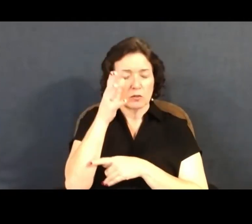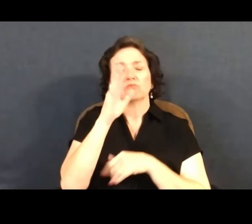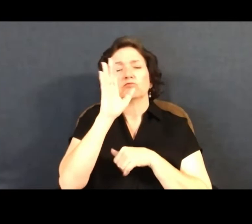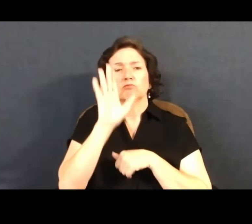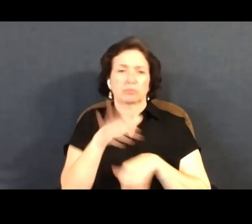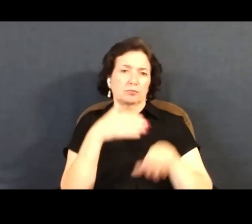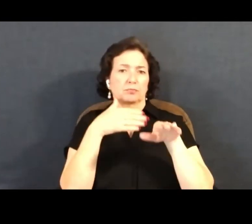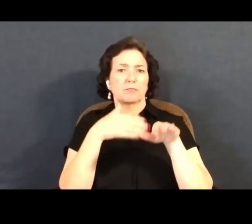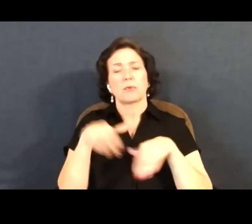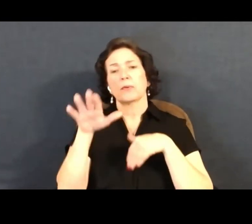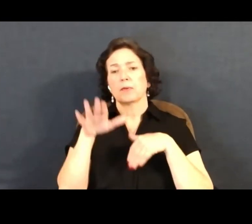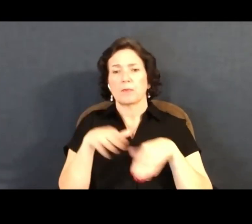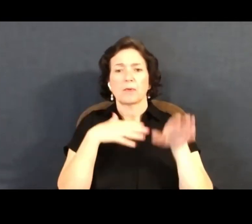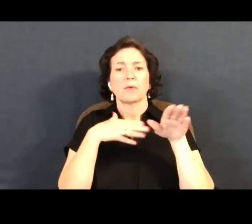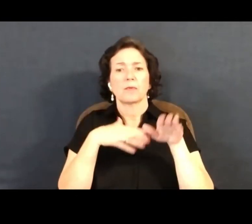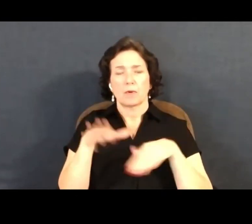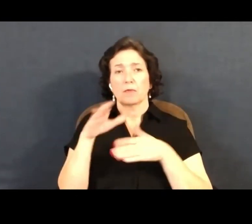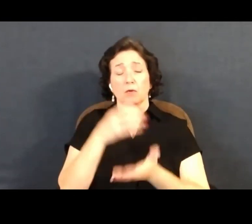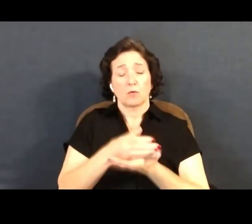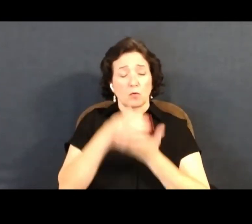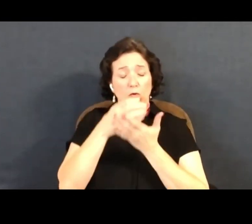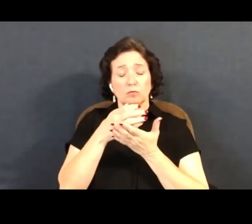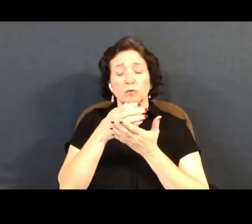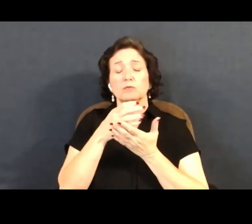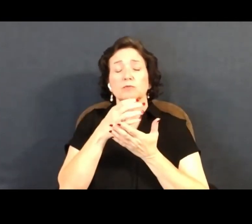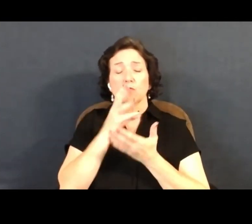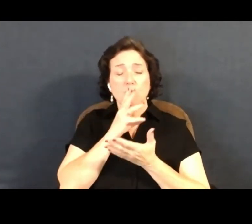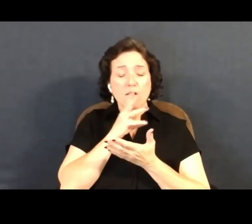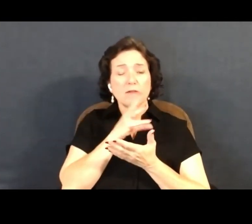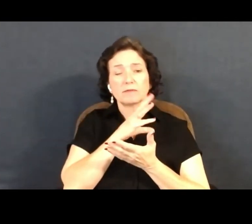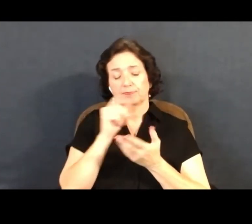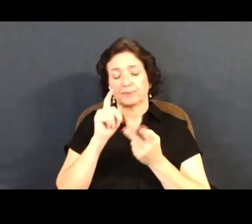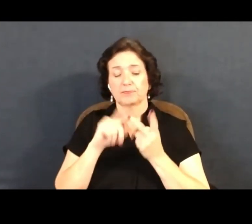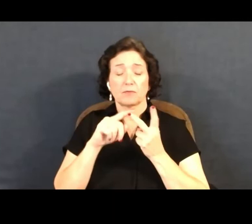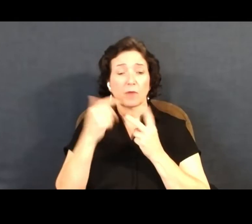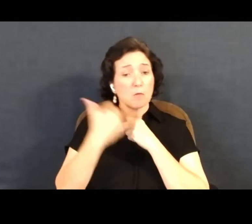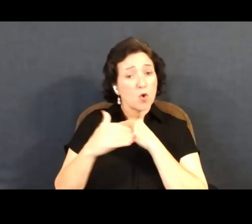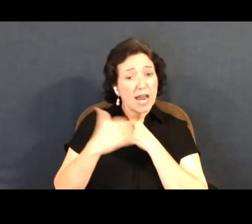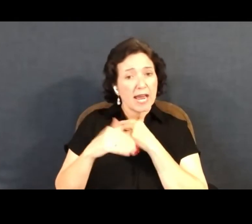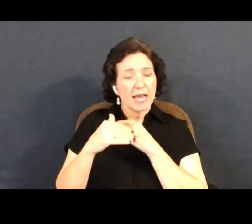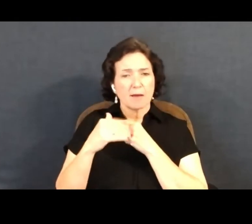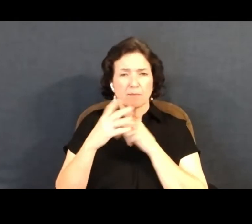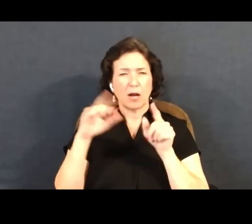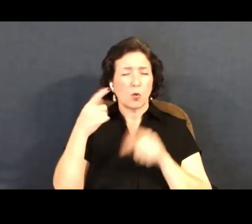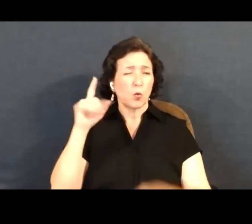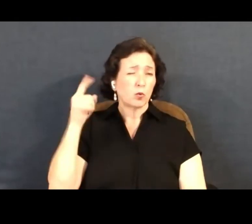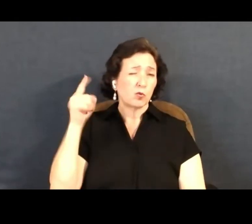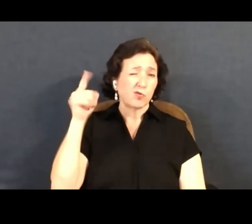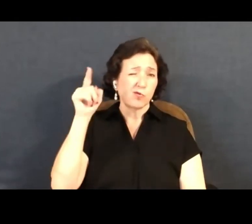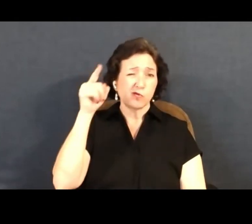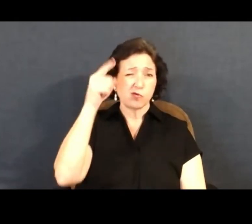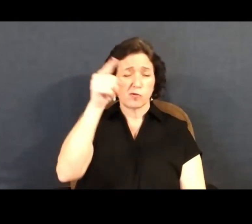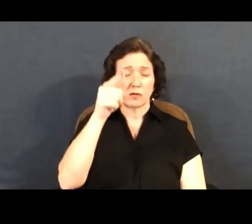walked, with a flask of water and a loaf of bread, but the way was longer and further than he had